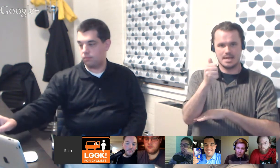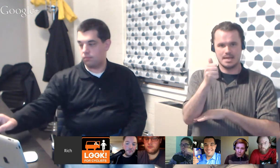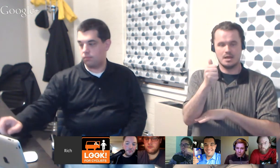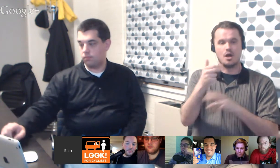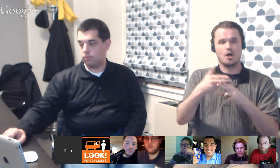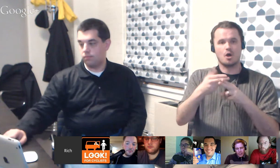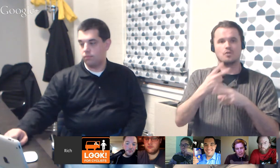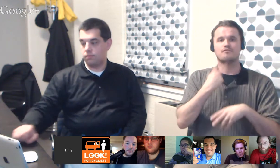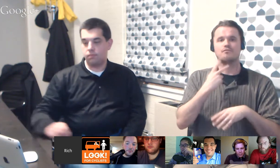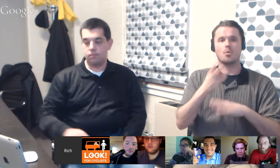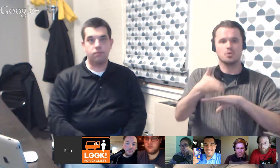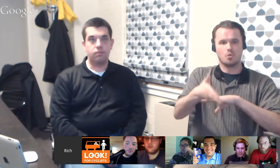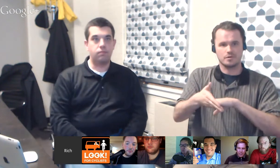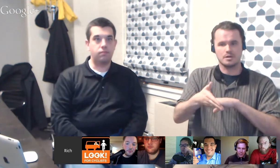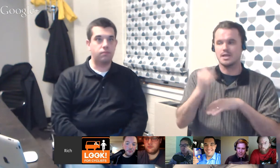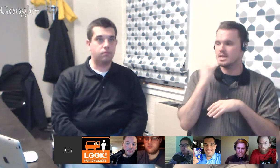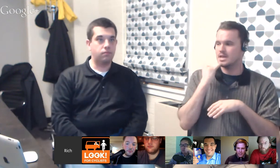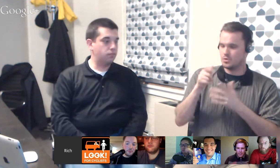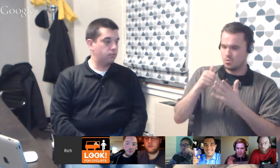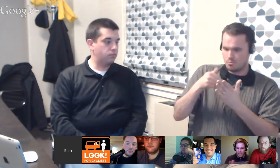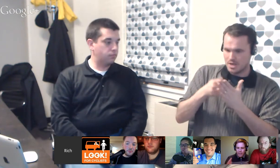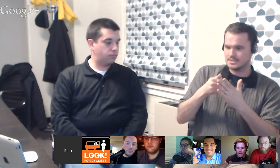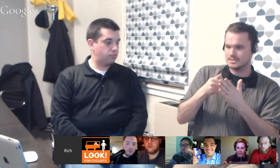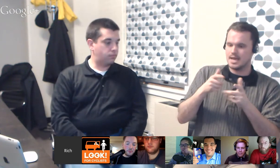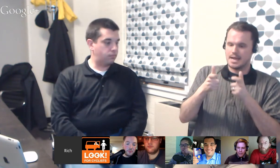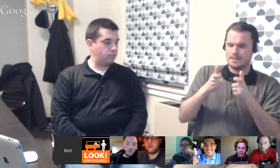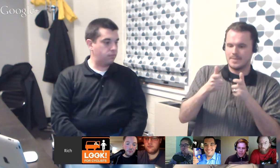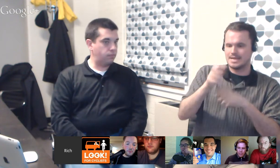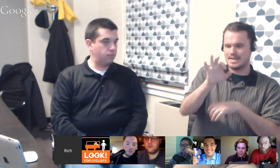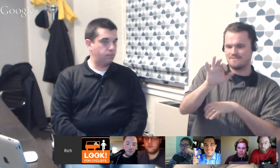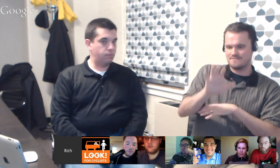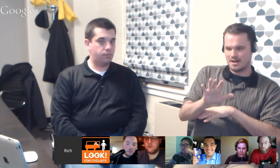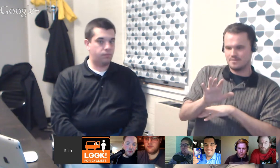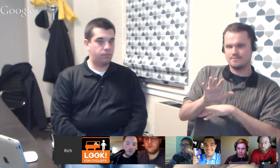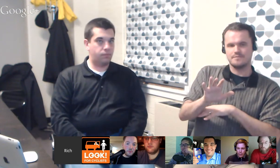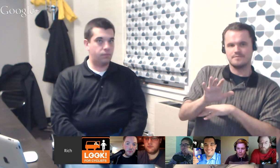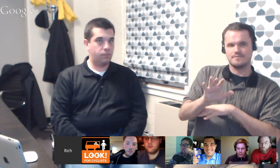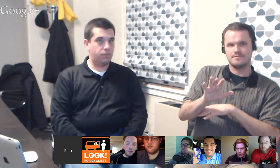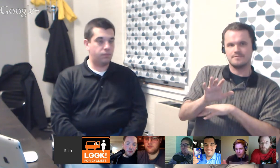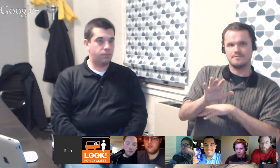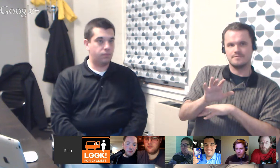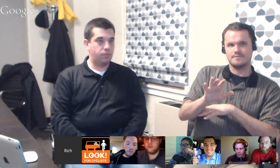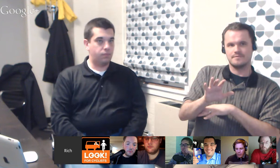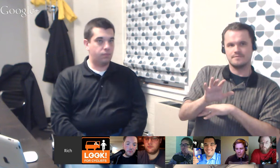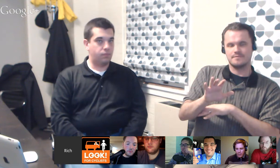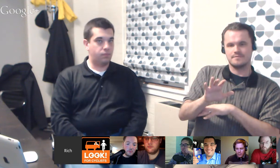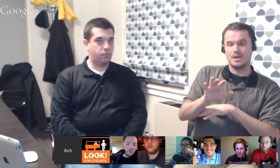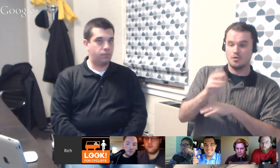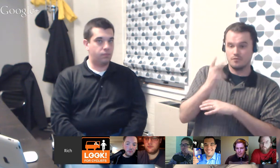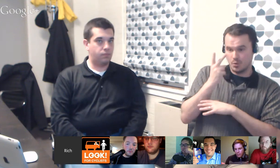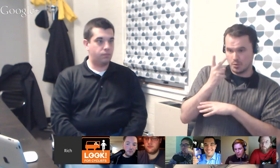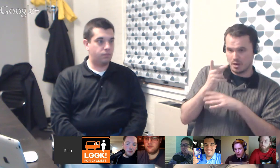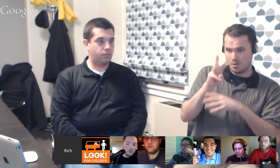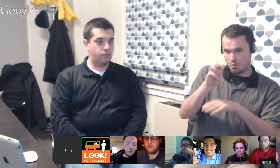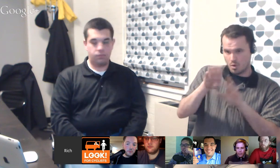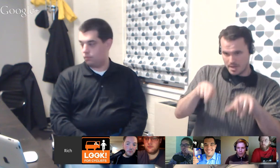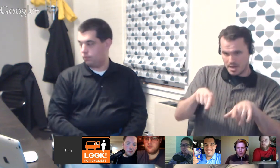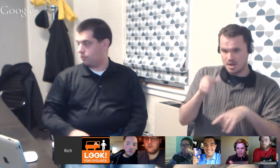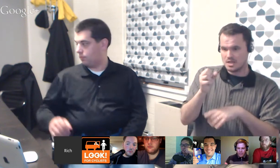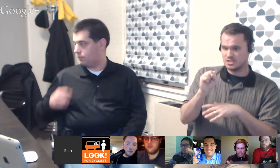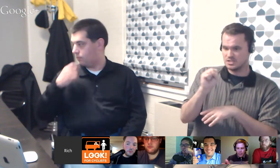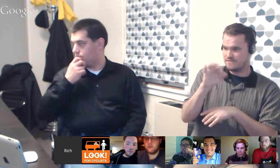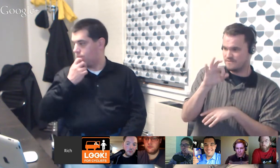called VoiceOver, and if you just press Command F5 while you're either viewing a web page in, say, Safari,